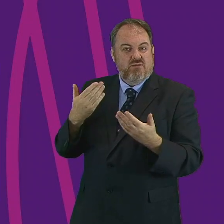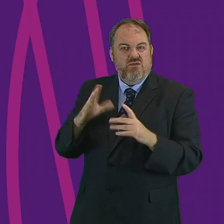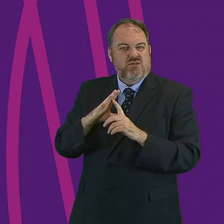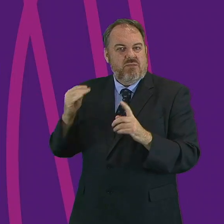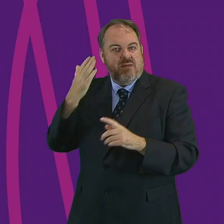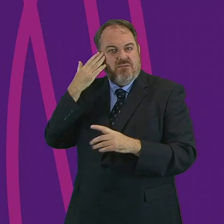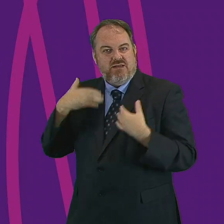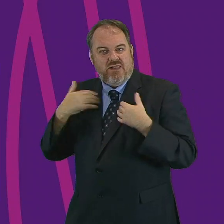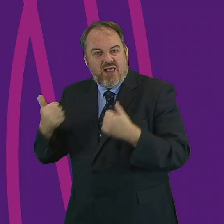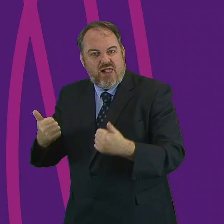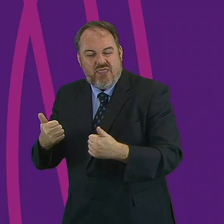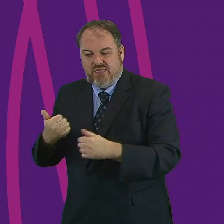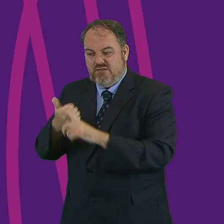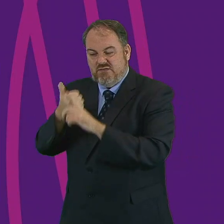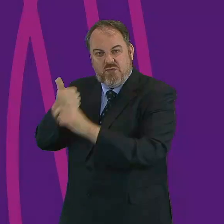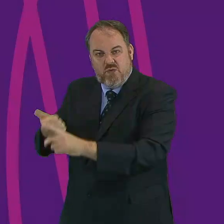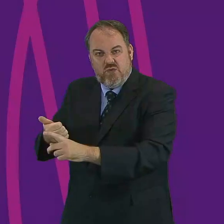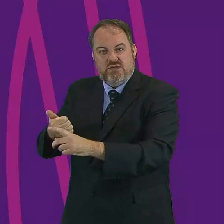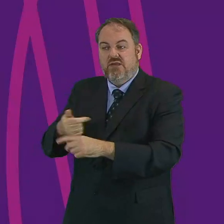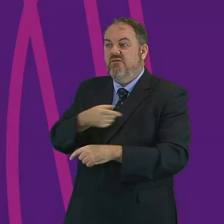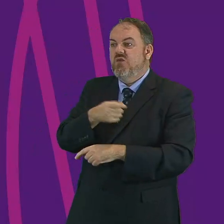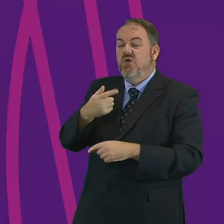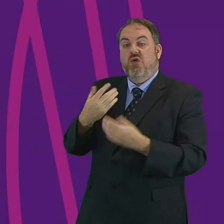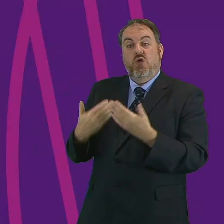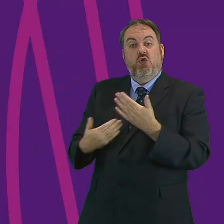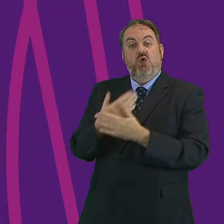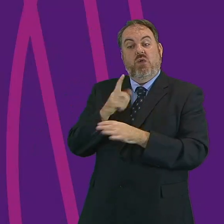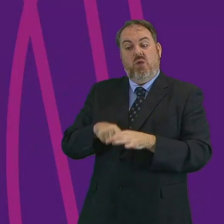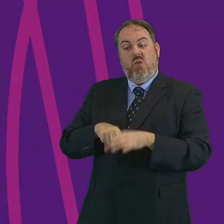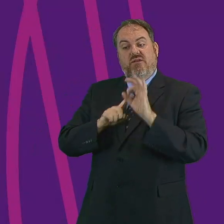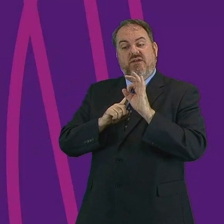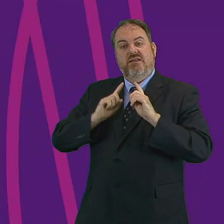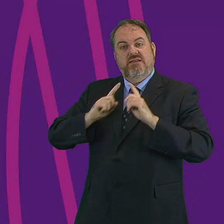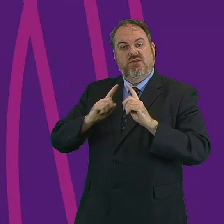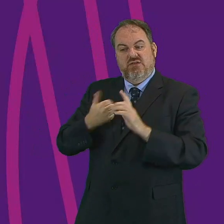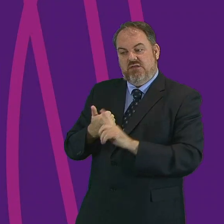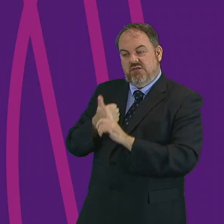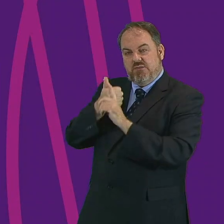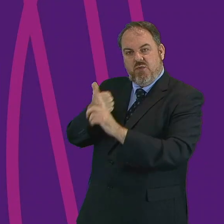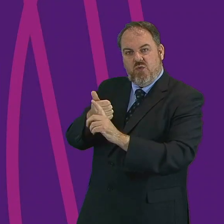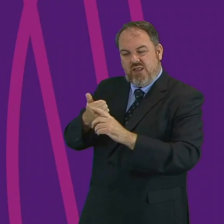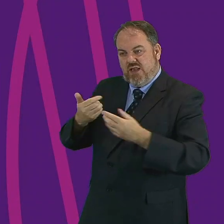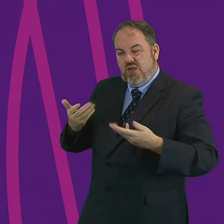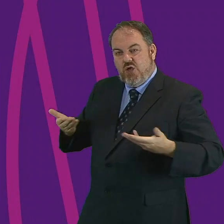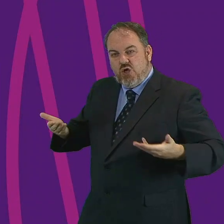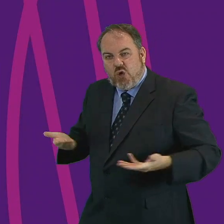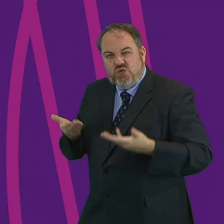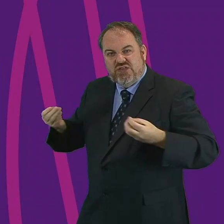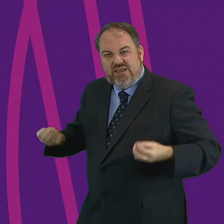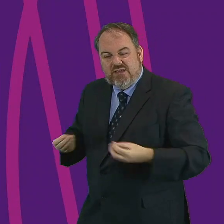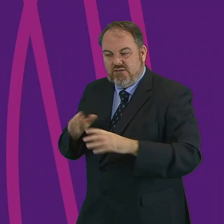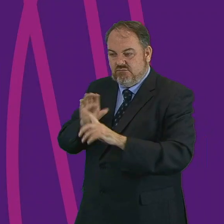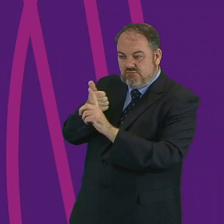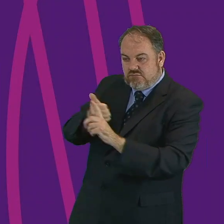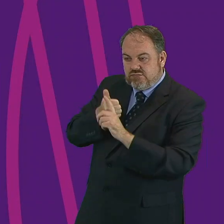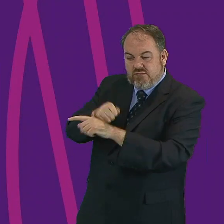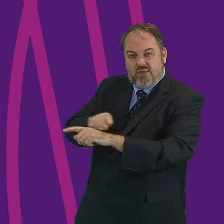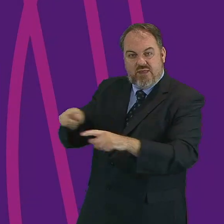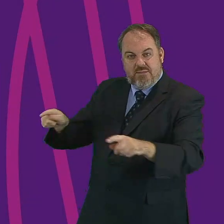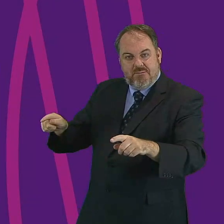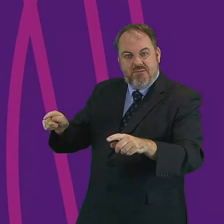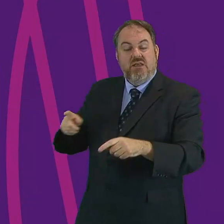Minister. We have announced additional funding, £80 million of additional investment for the